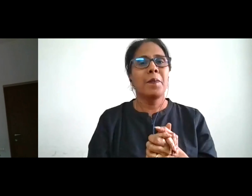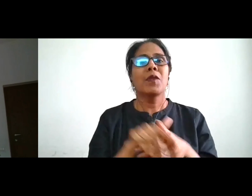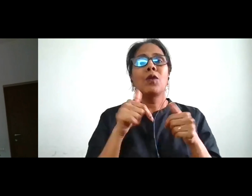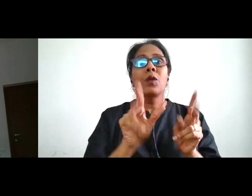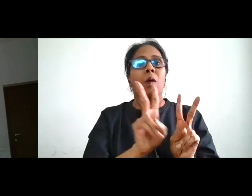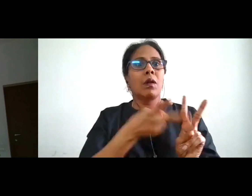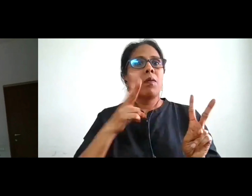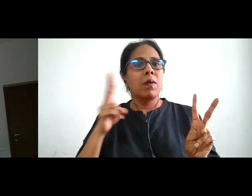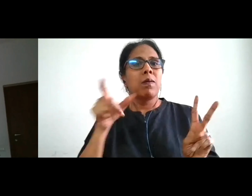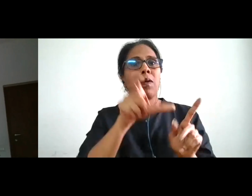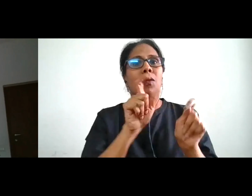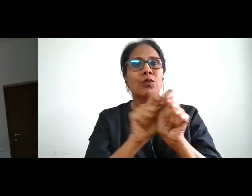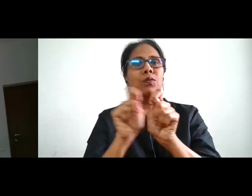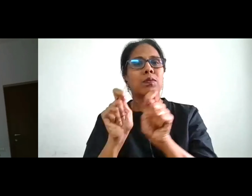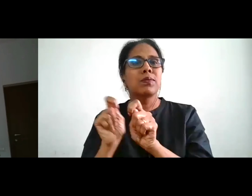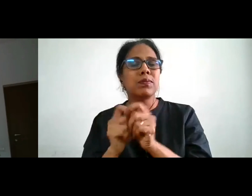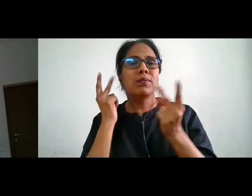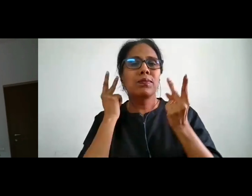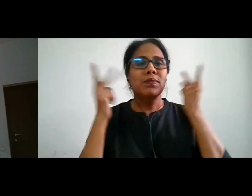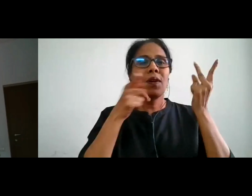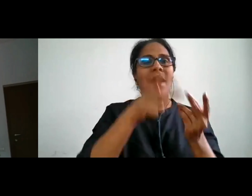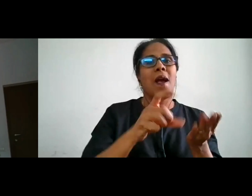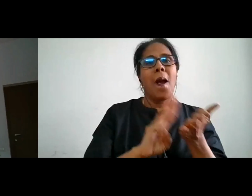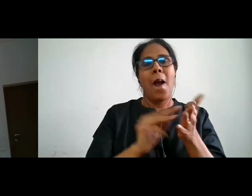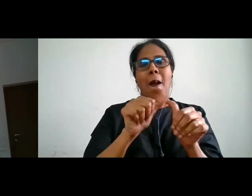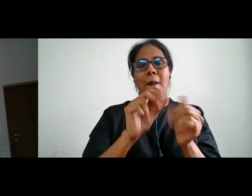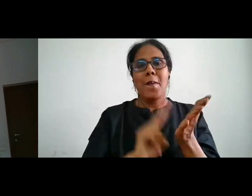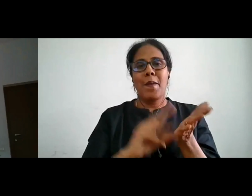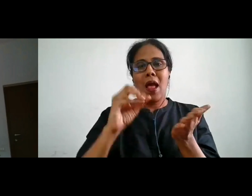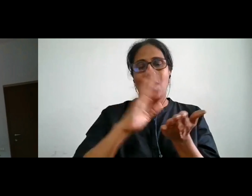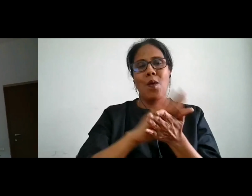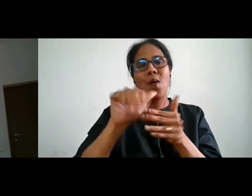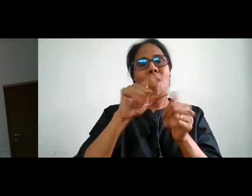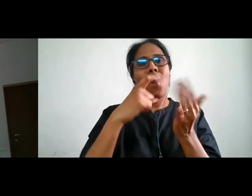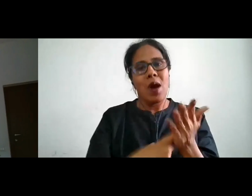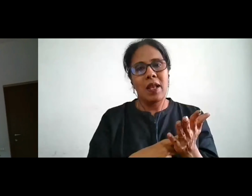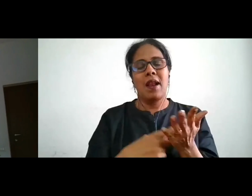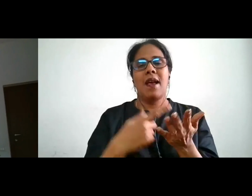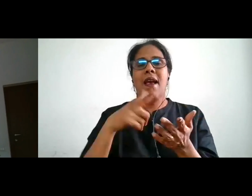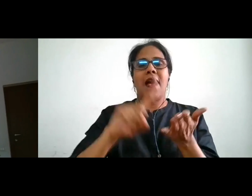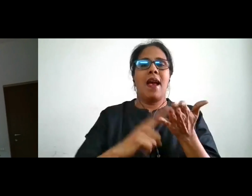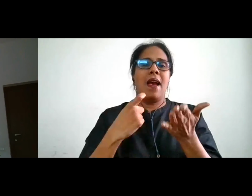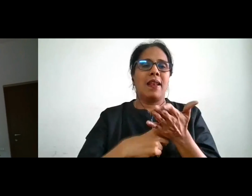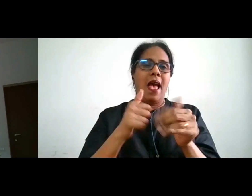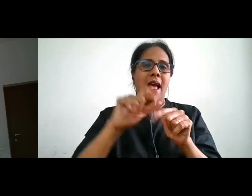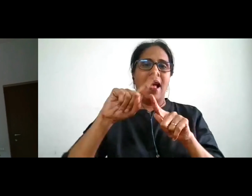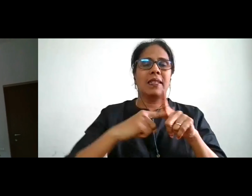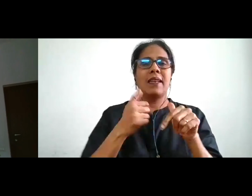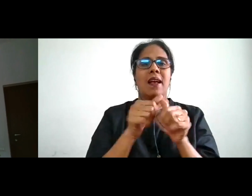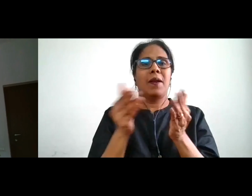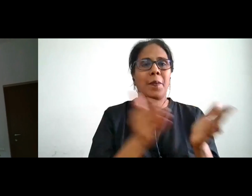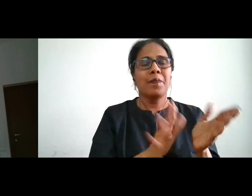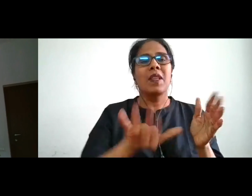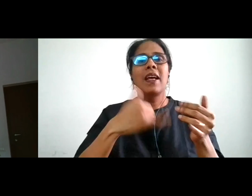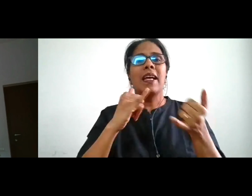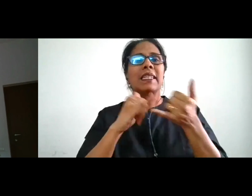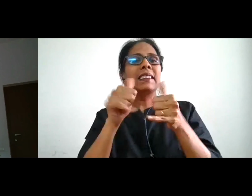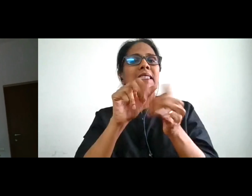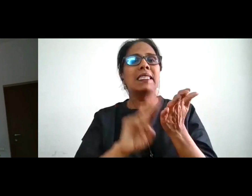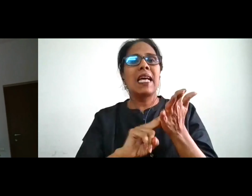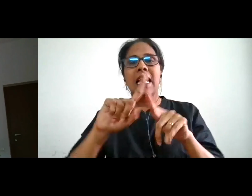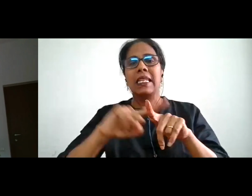Mr. Manohar Raja, Chair, BIF Wi-Fi Committee and ED Railtel, Shri Sanjay Padubudri,